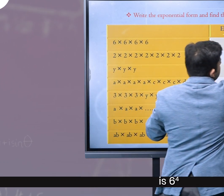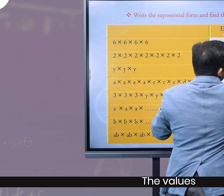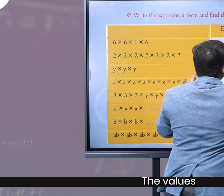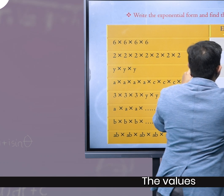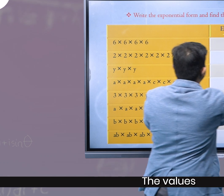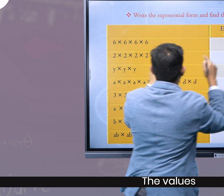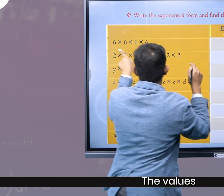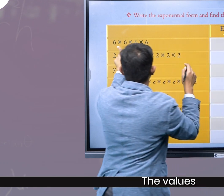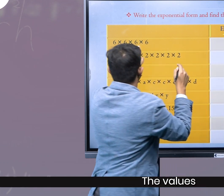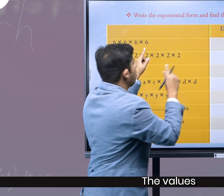The values